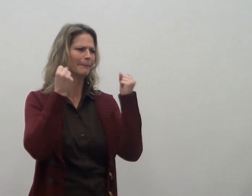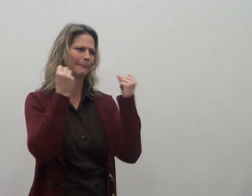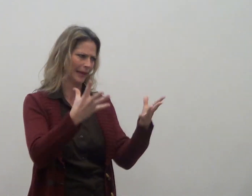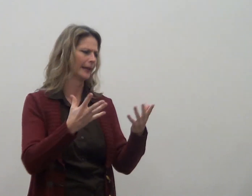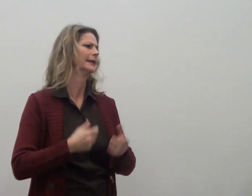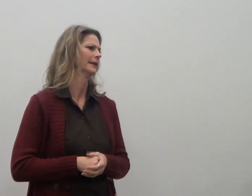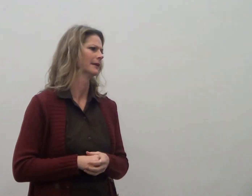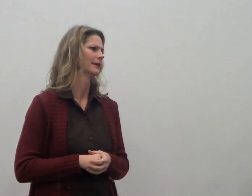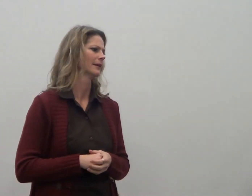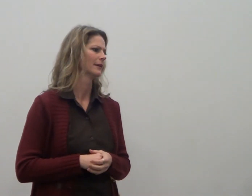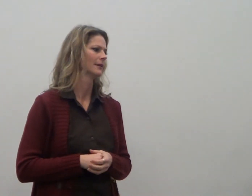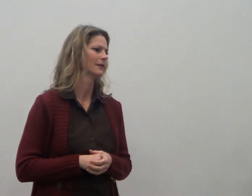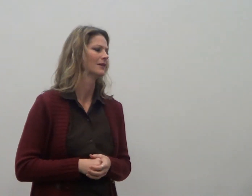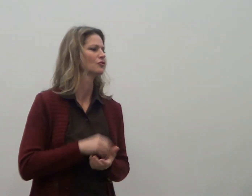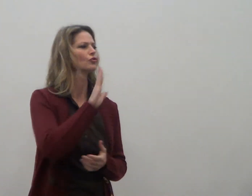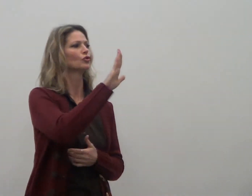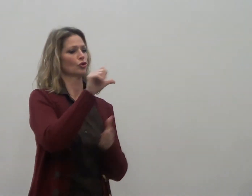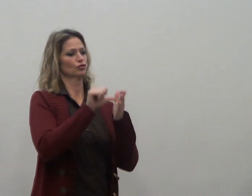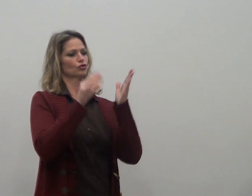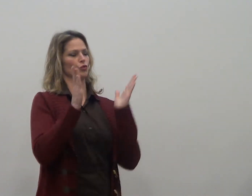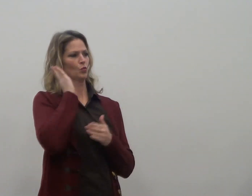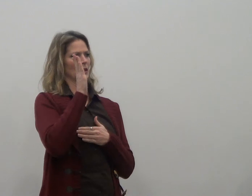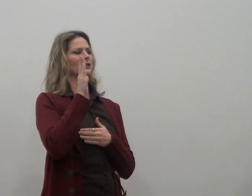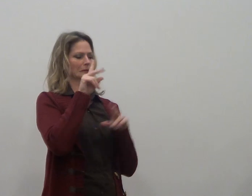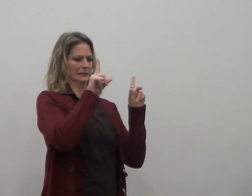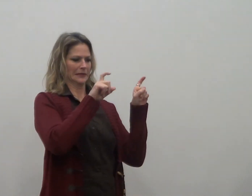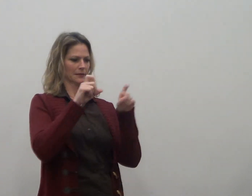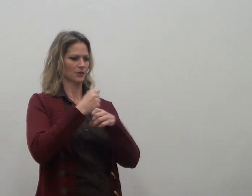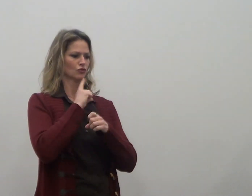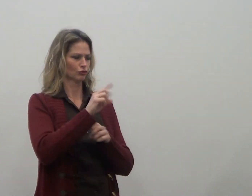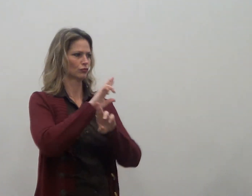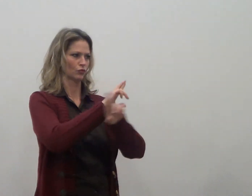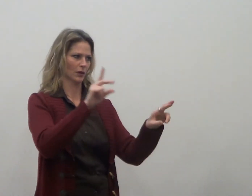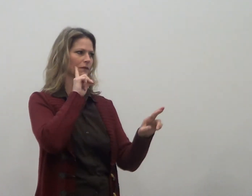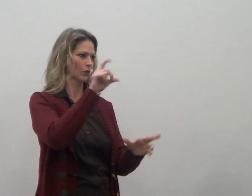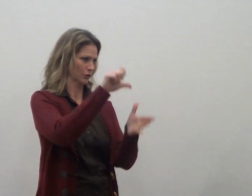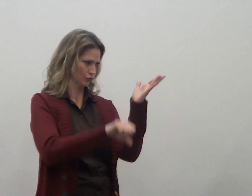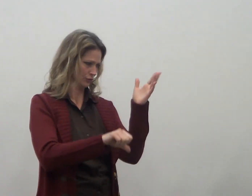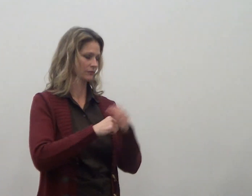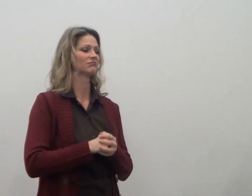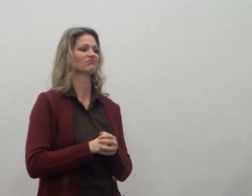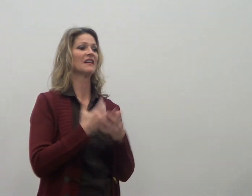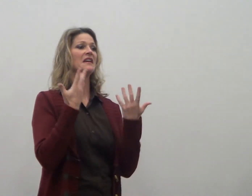are preferred by your surgeon. And then you'll undergo a lot of counseling